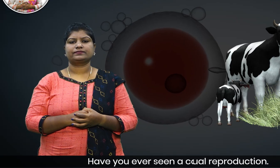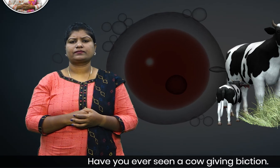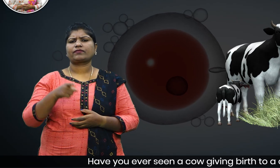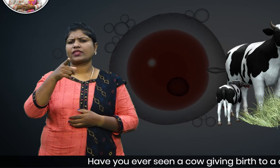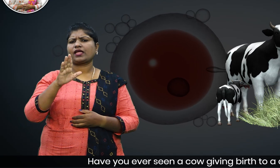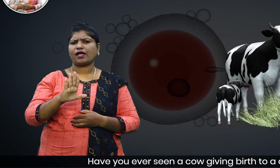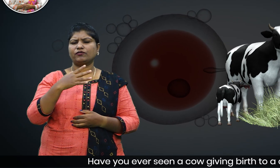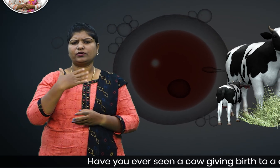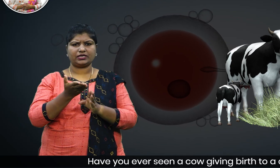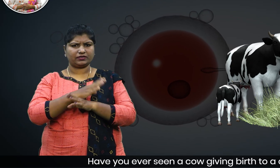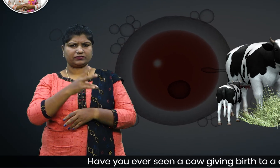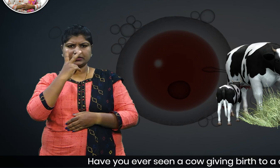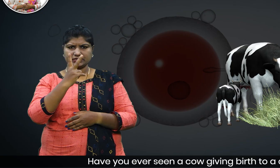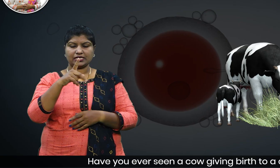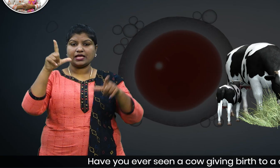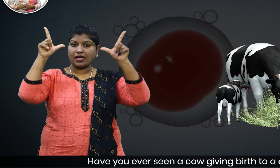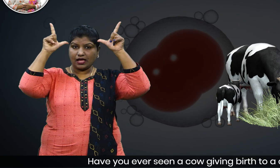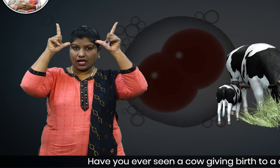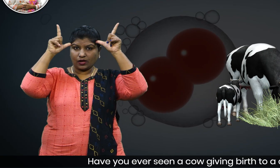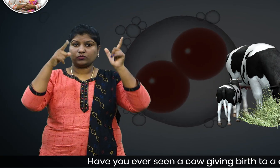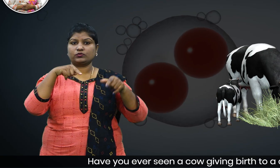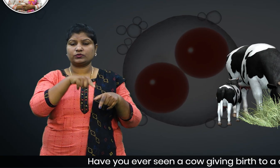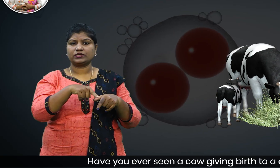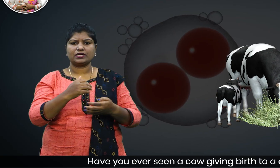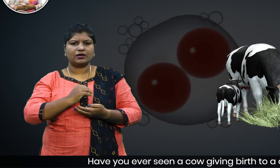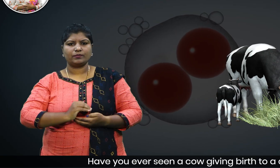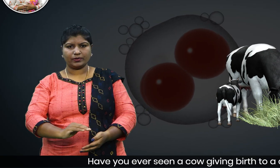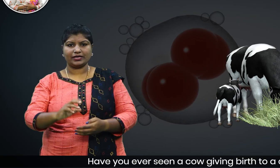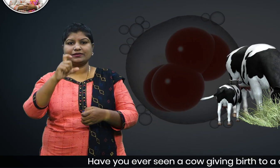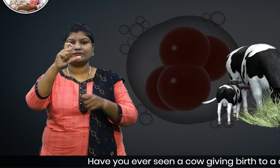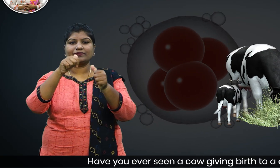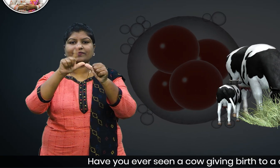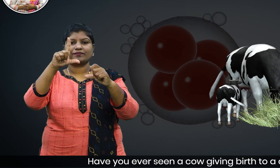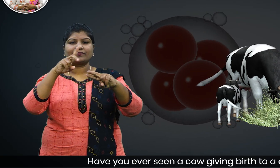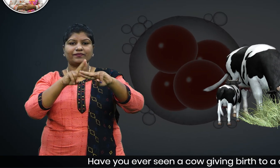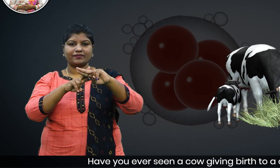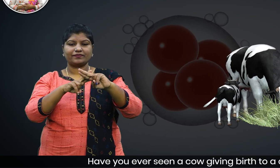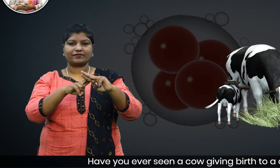Have you ever seen a cow giving birth to a calf?